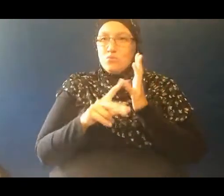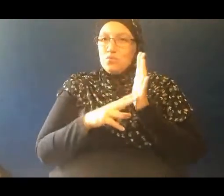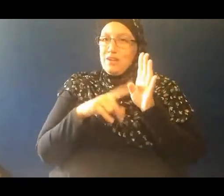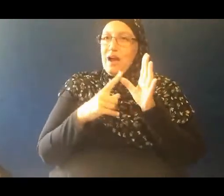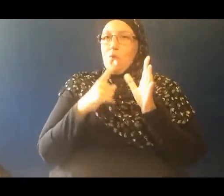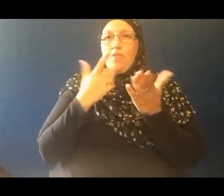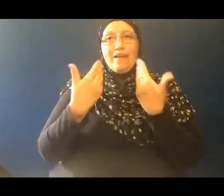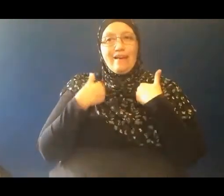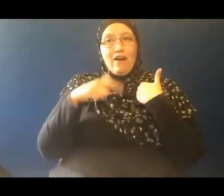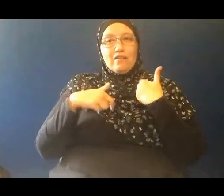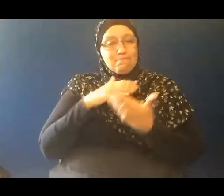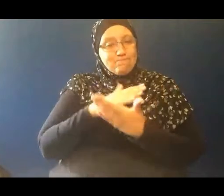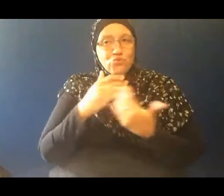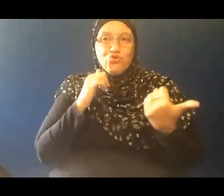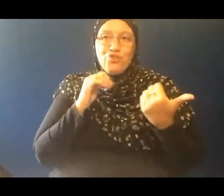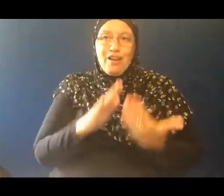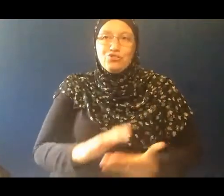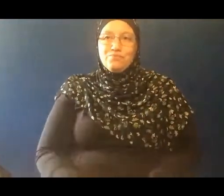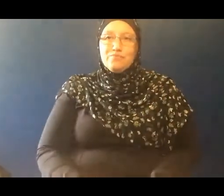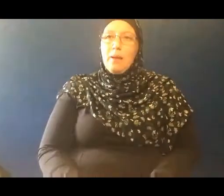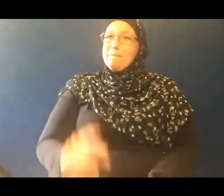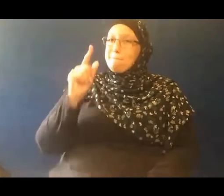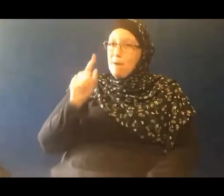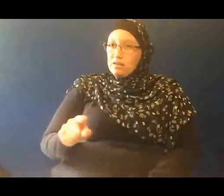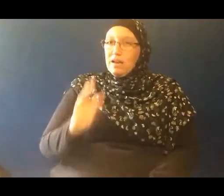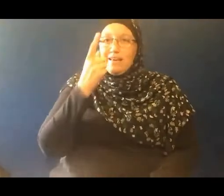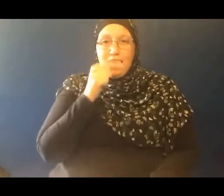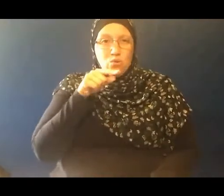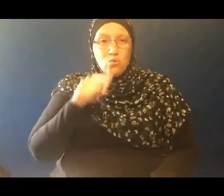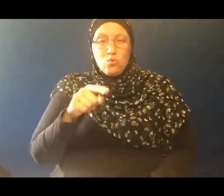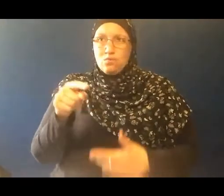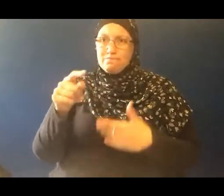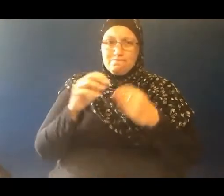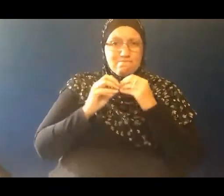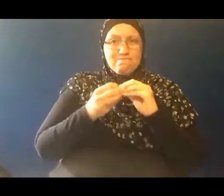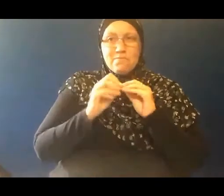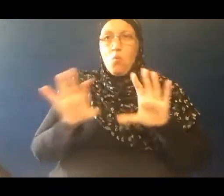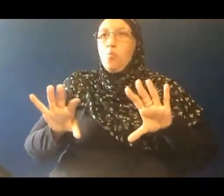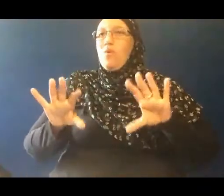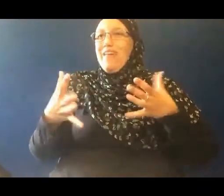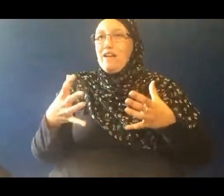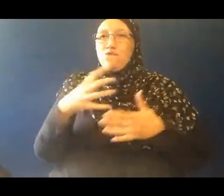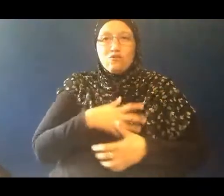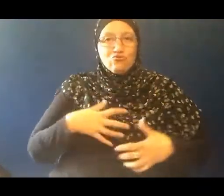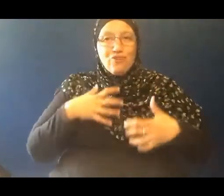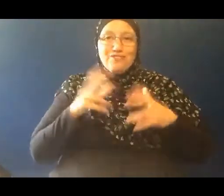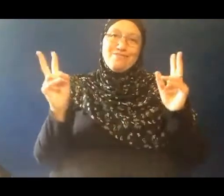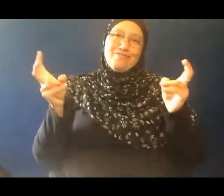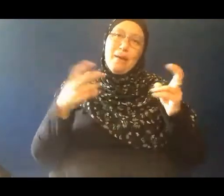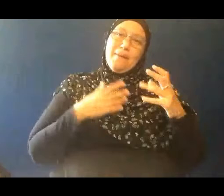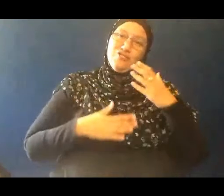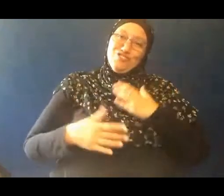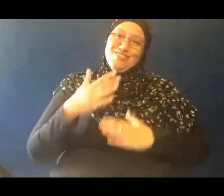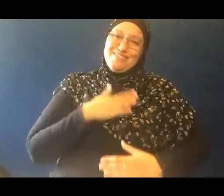to deal with them without frustration is called patience in a simple language. So patience, it means